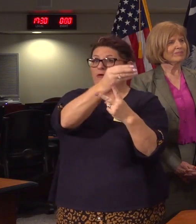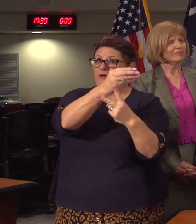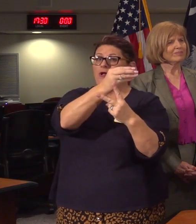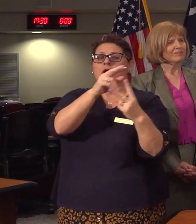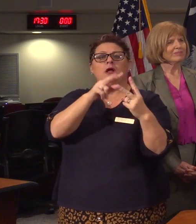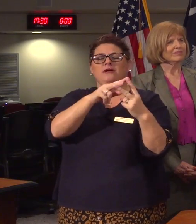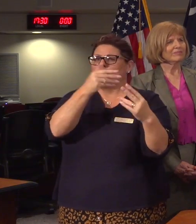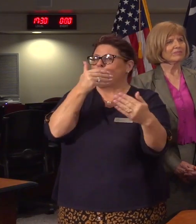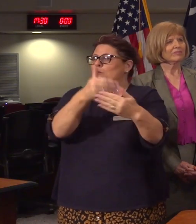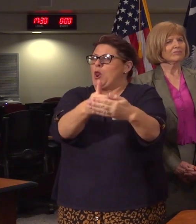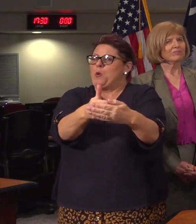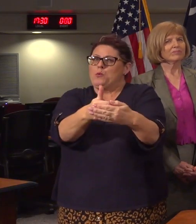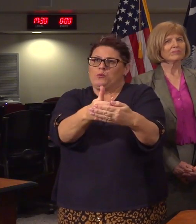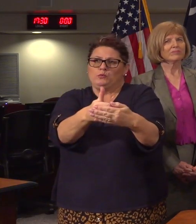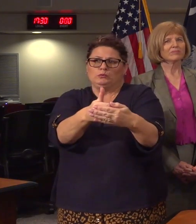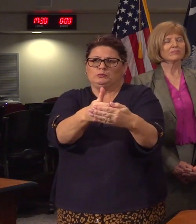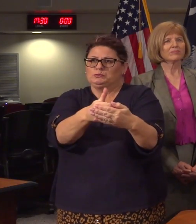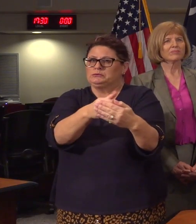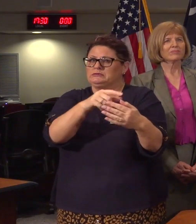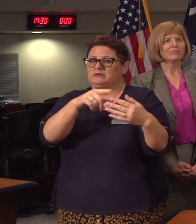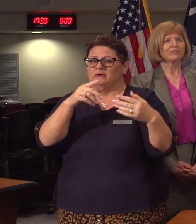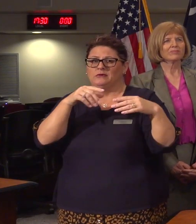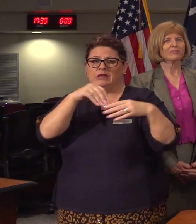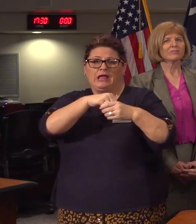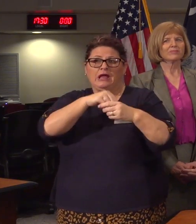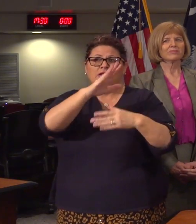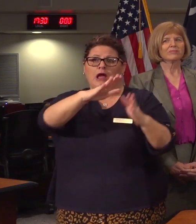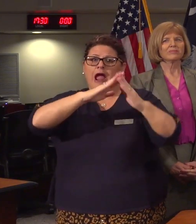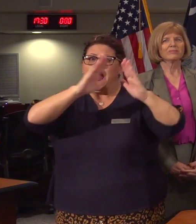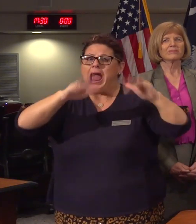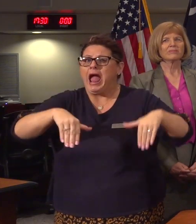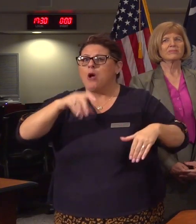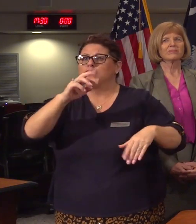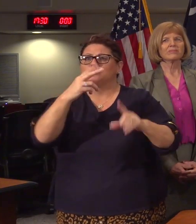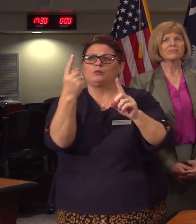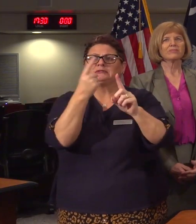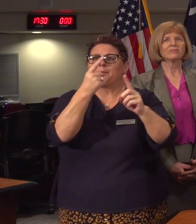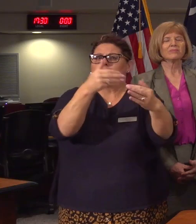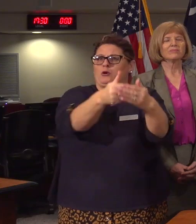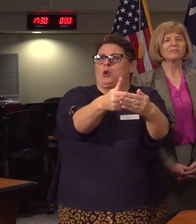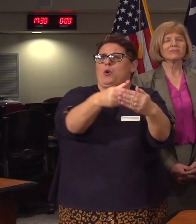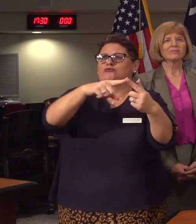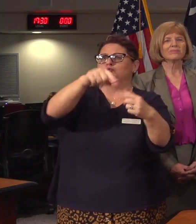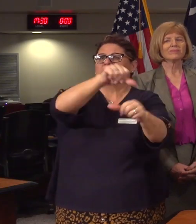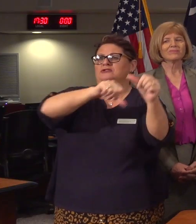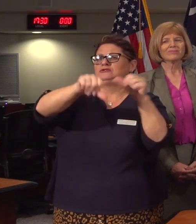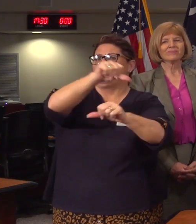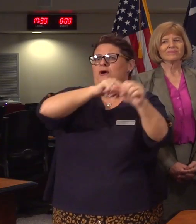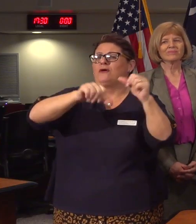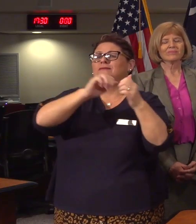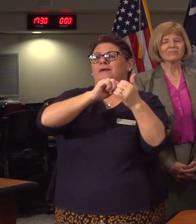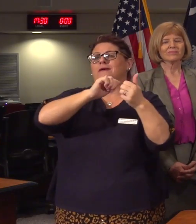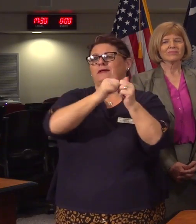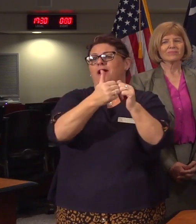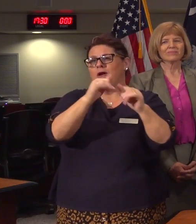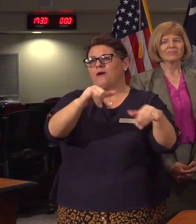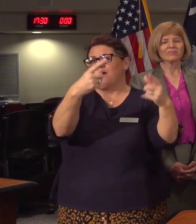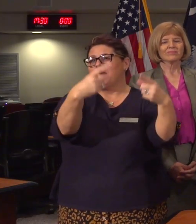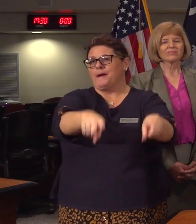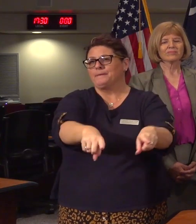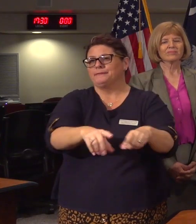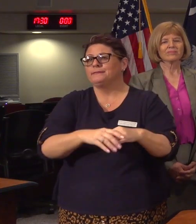close contact that occurred through either household or other close contacts, and we continue to monitor the ongoing